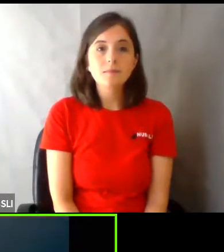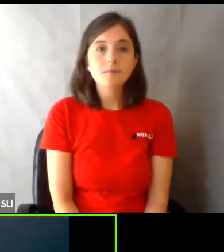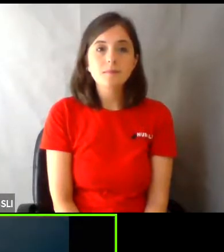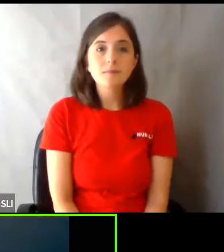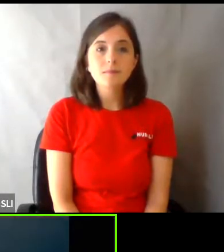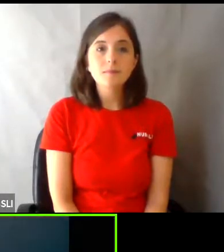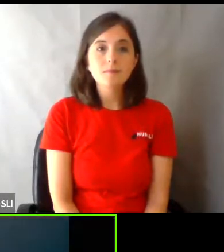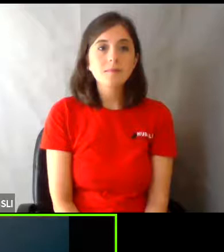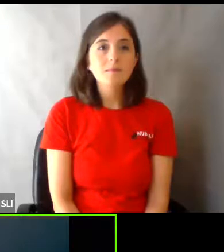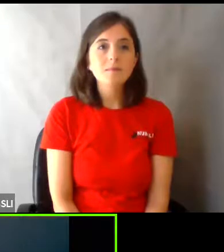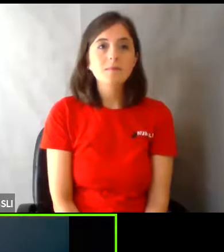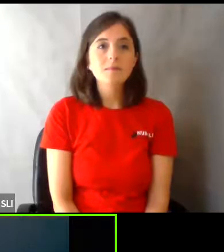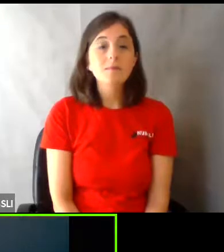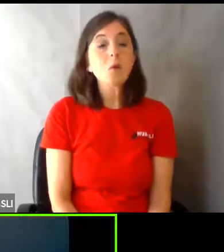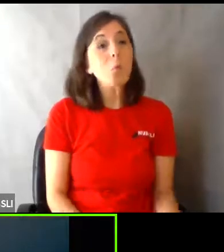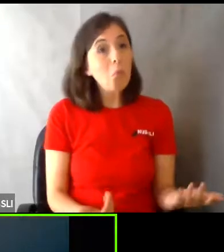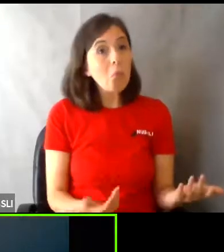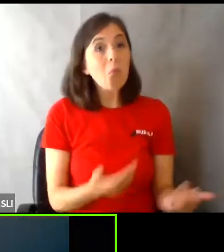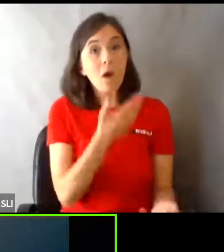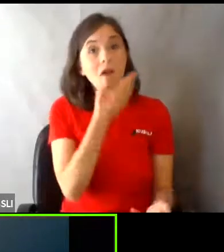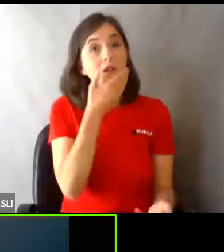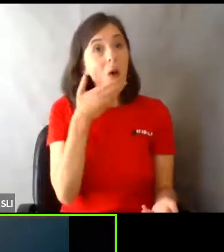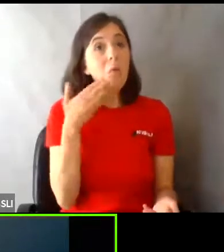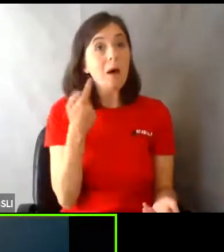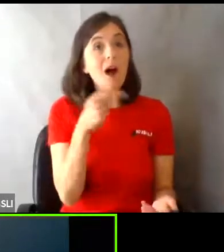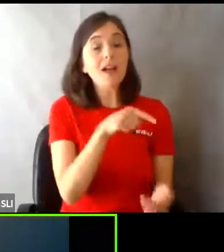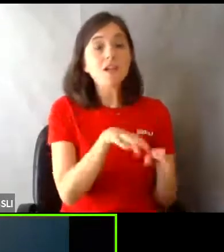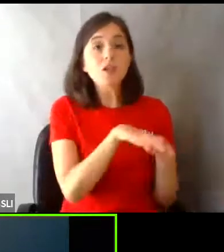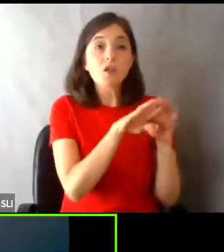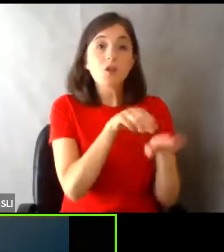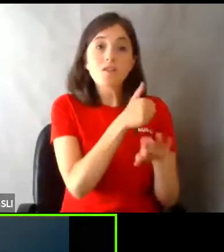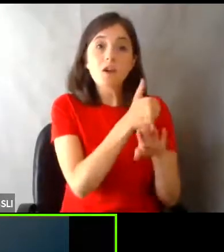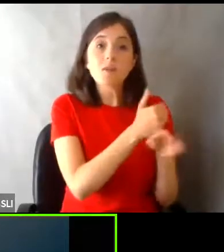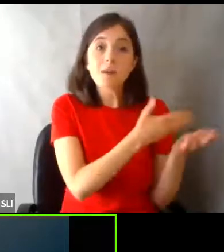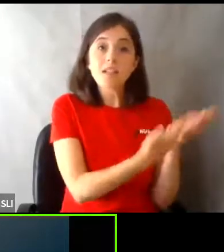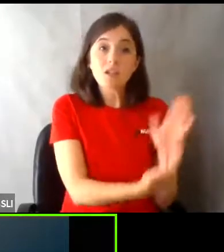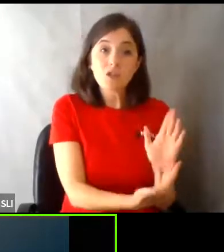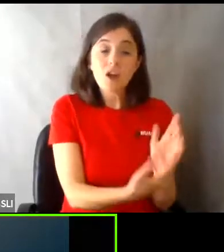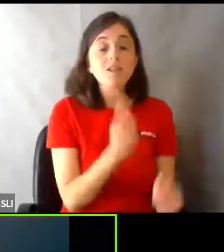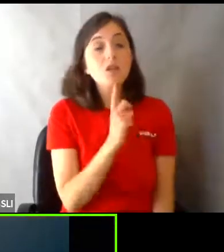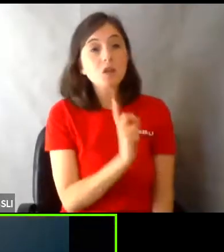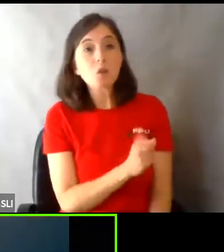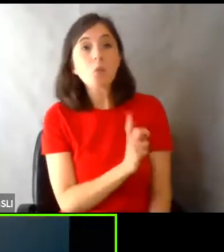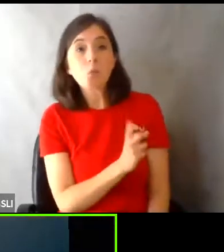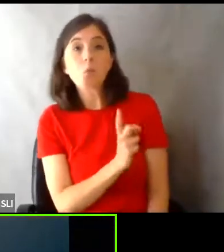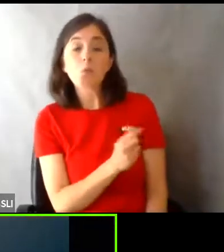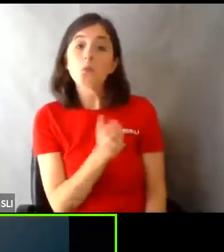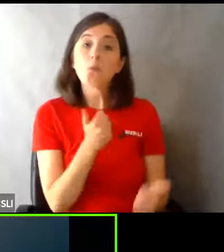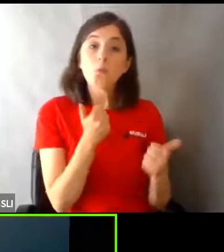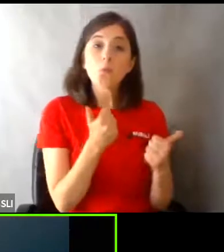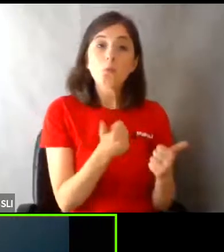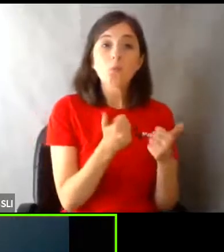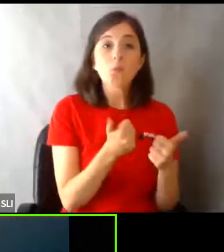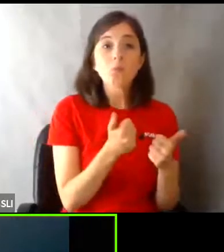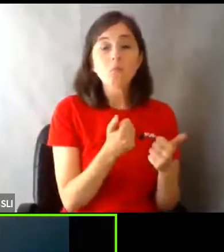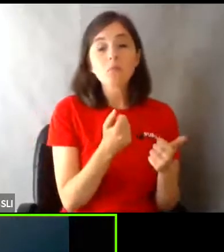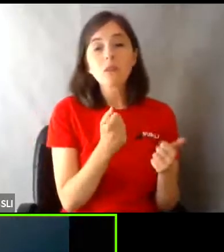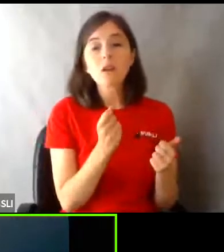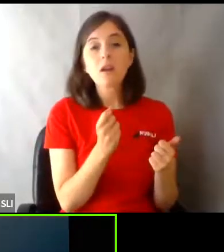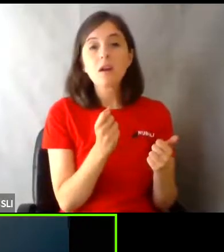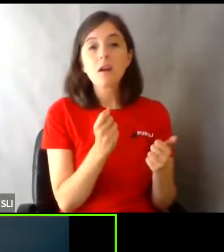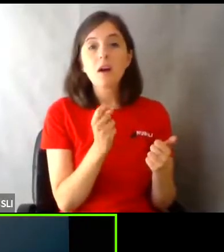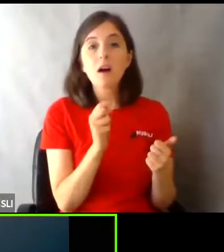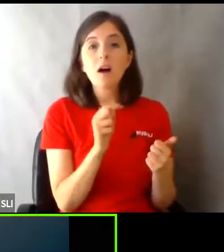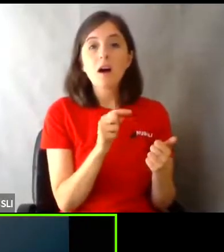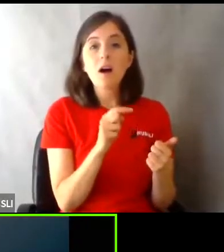I don't mind the idea of universal services, but certainly one that does, that